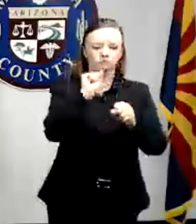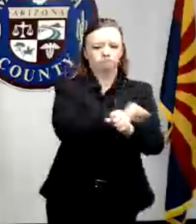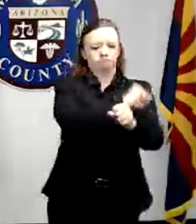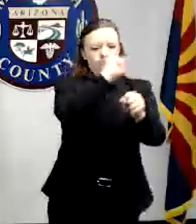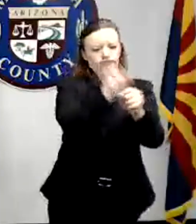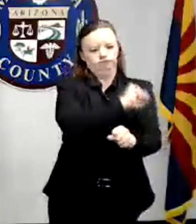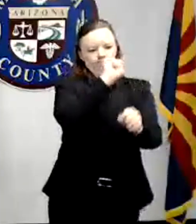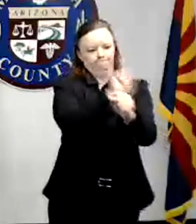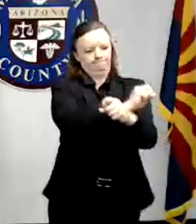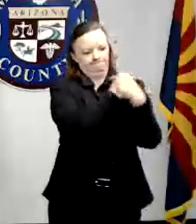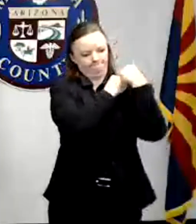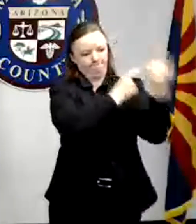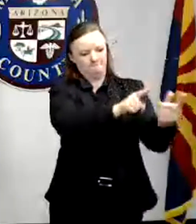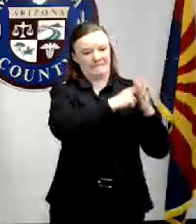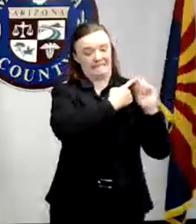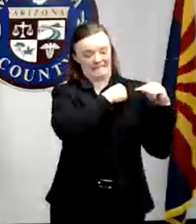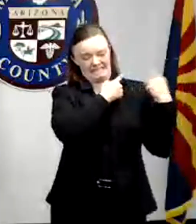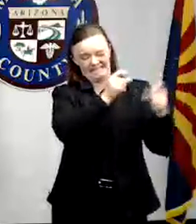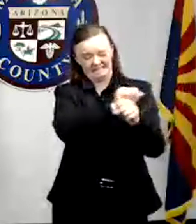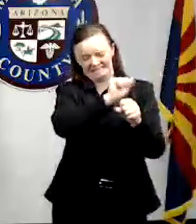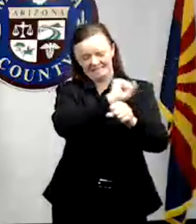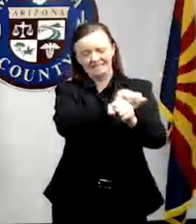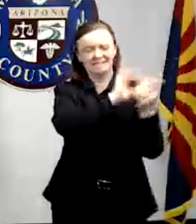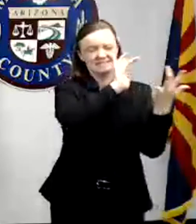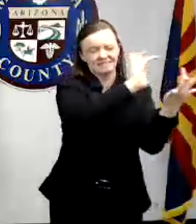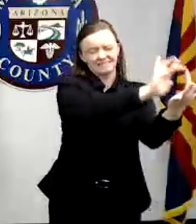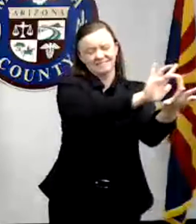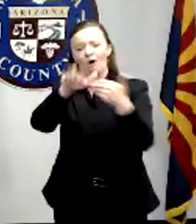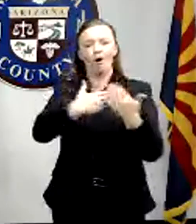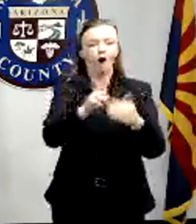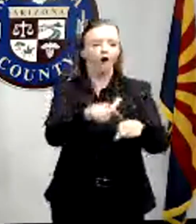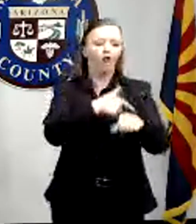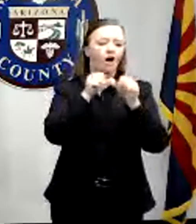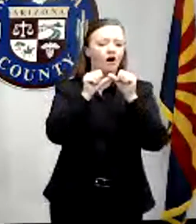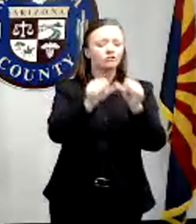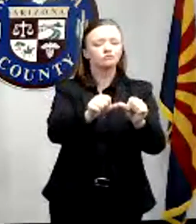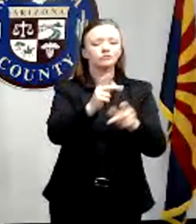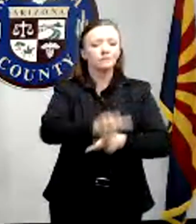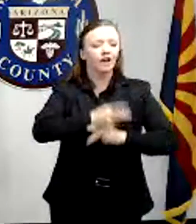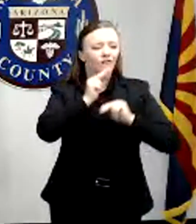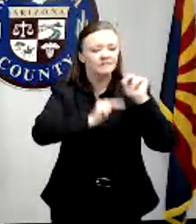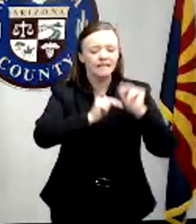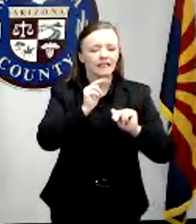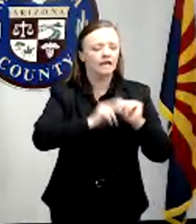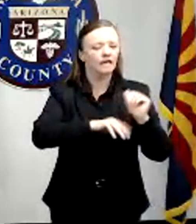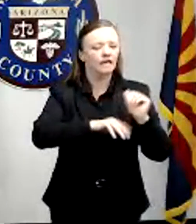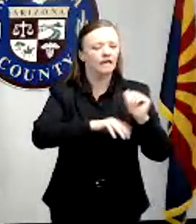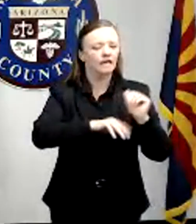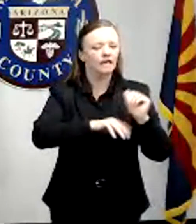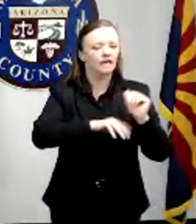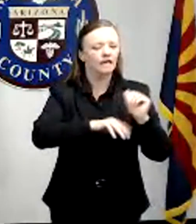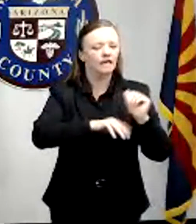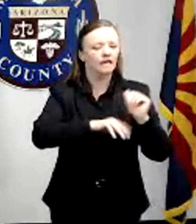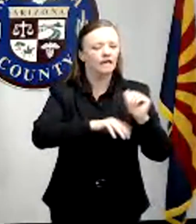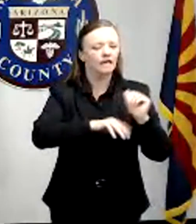beginning to reach out to all long-term care facilities, broadest sense. So that includes assisted.